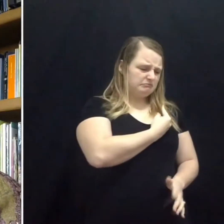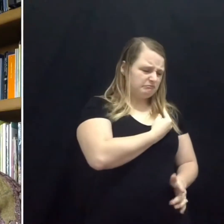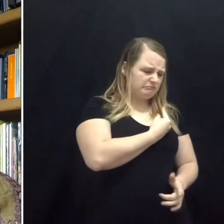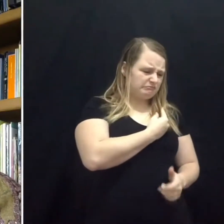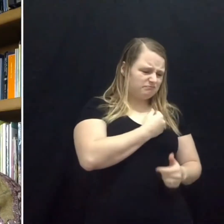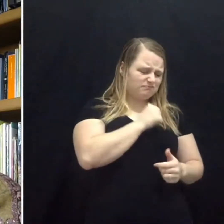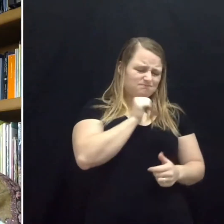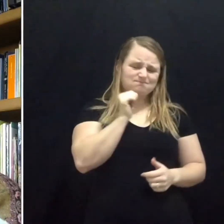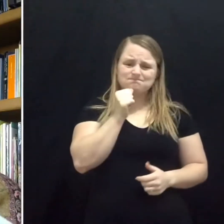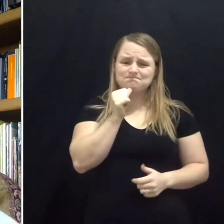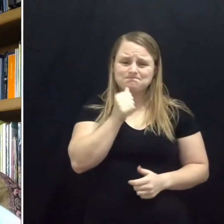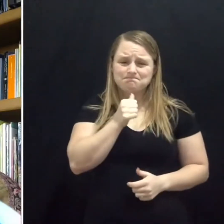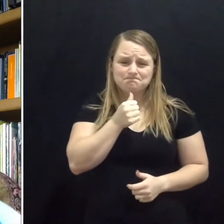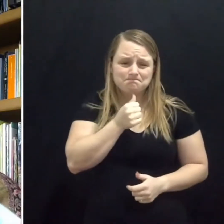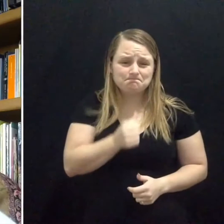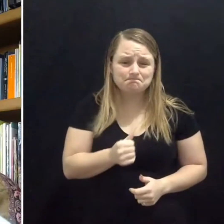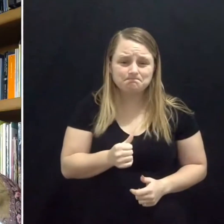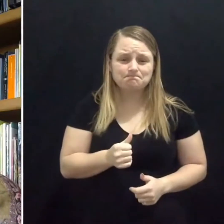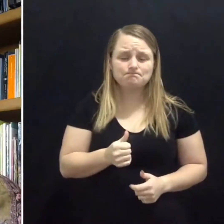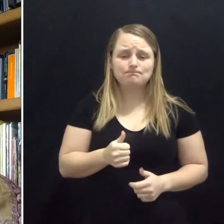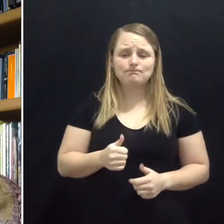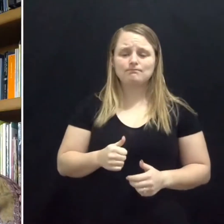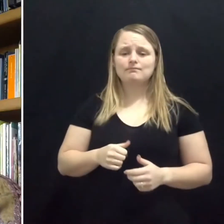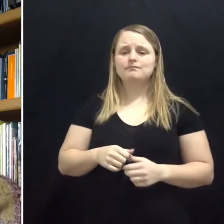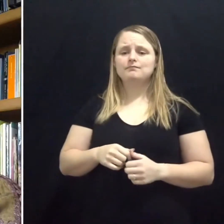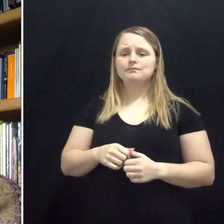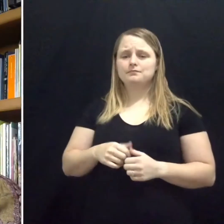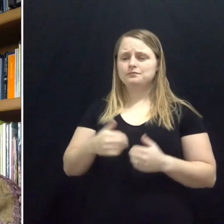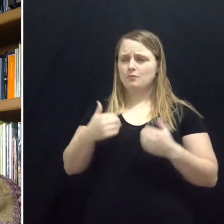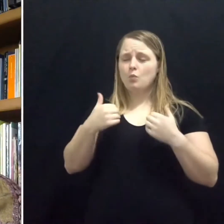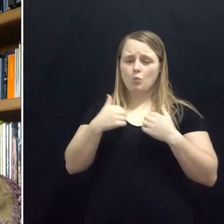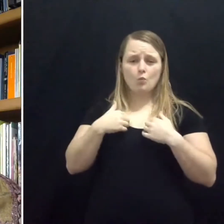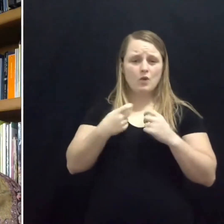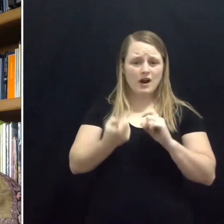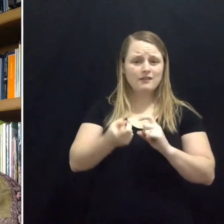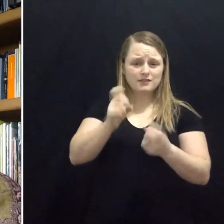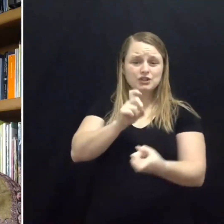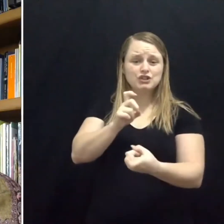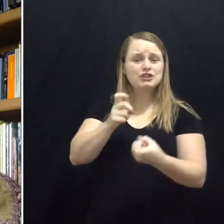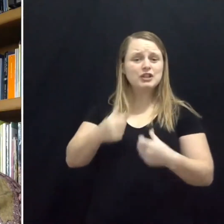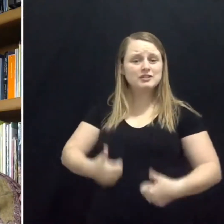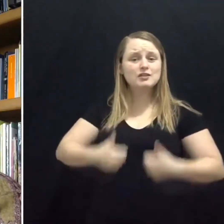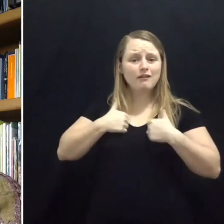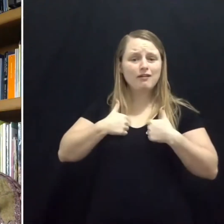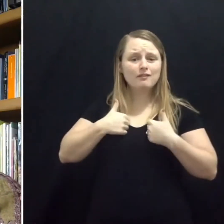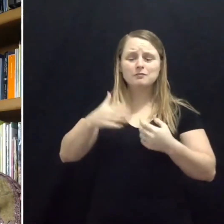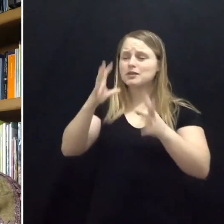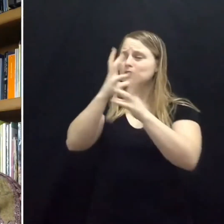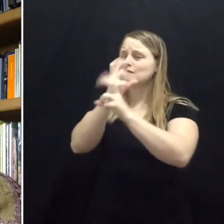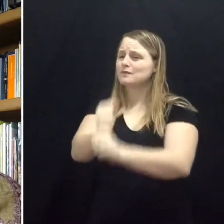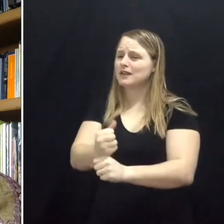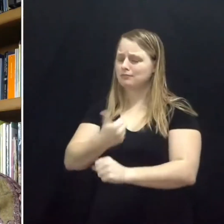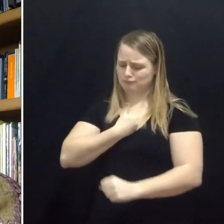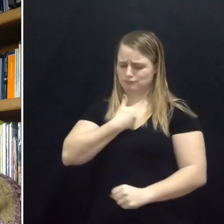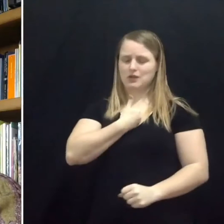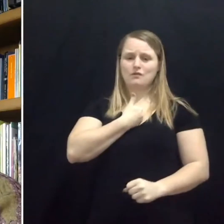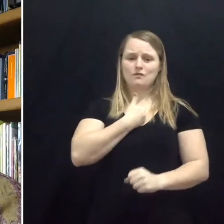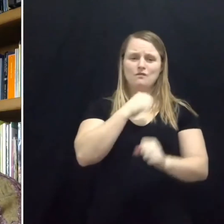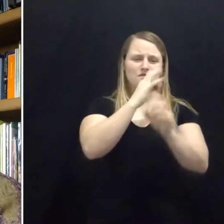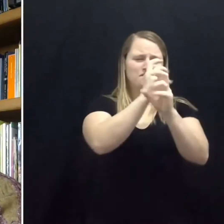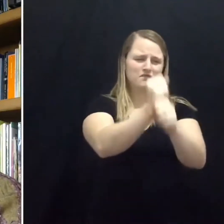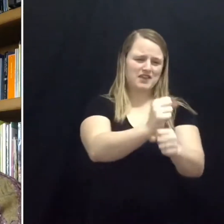and tossed. Life would bring changes, beginnings and ends, but he had faith in himself and faith in